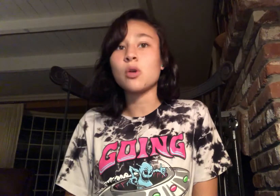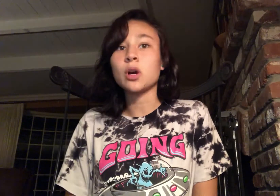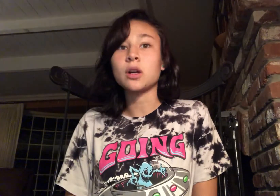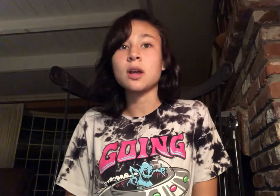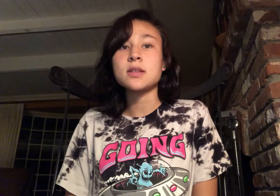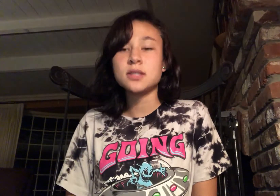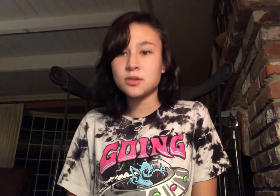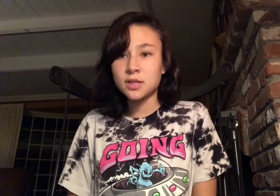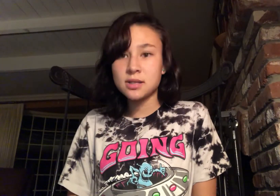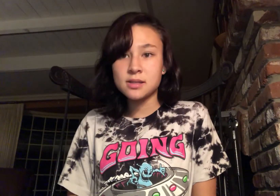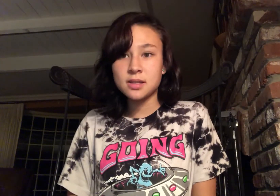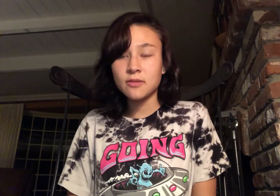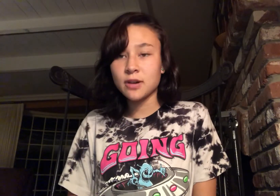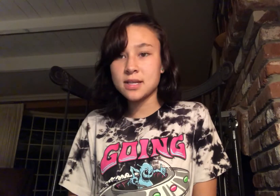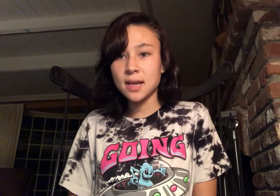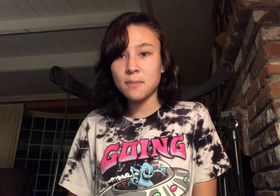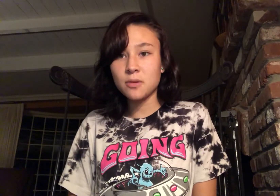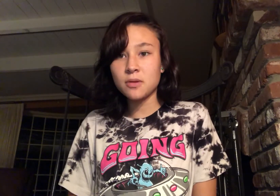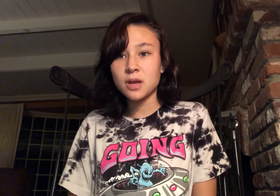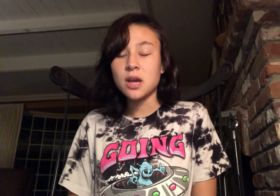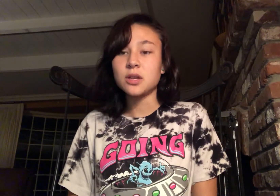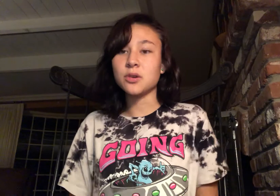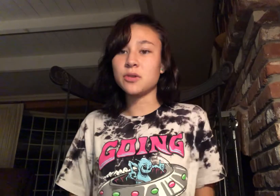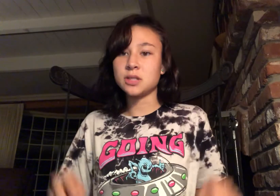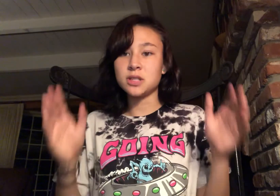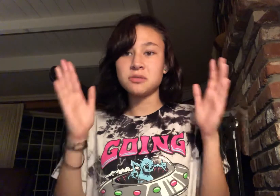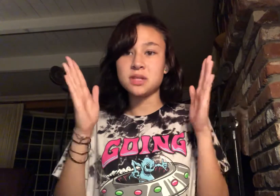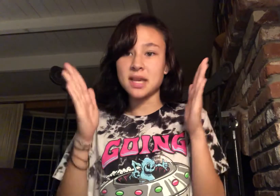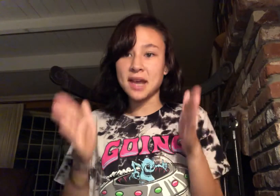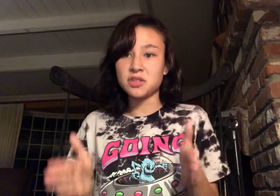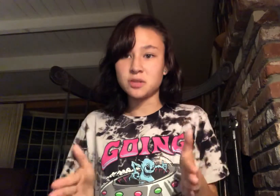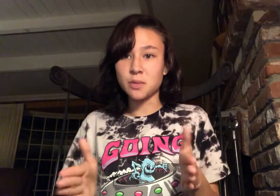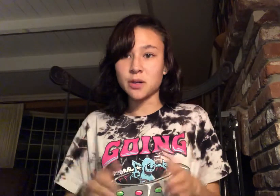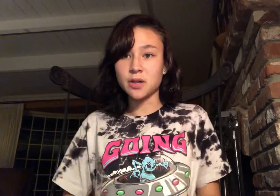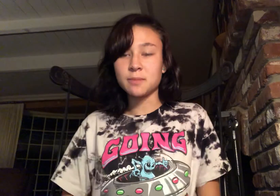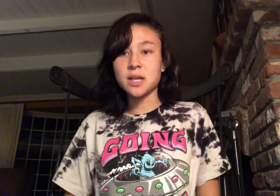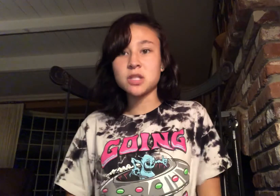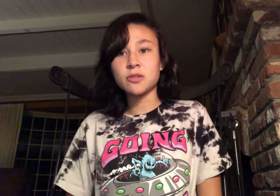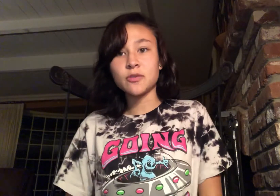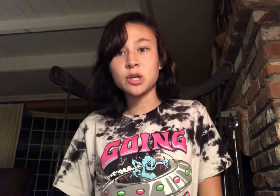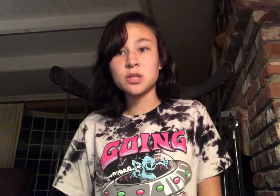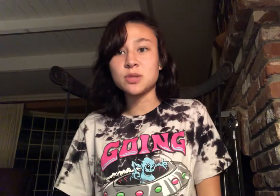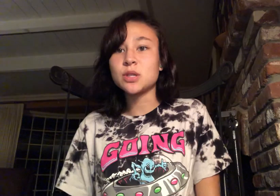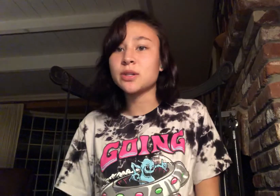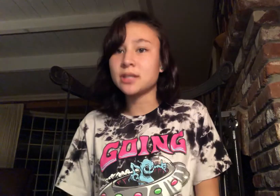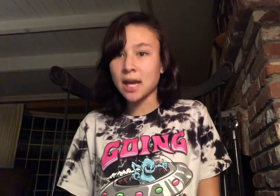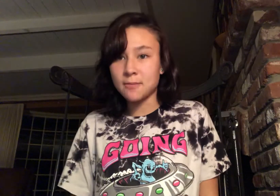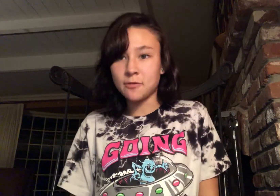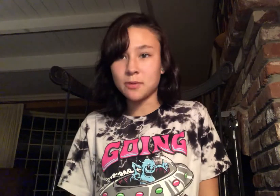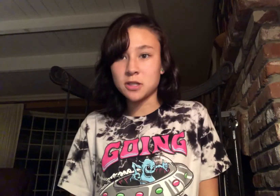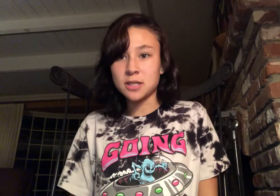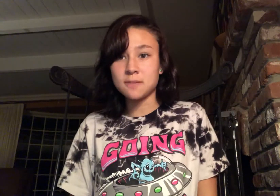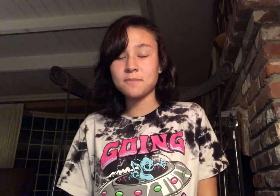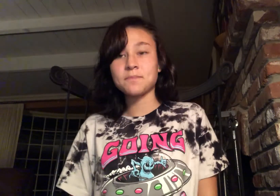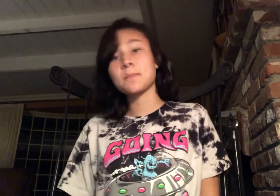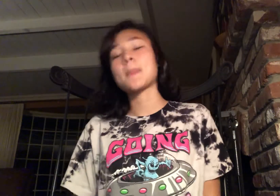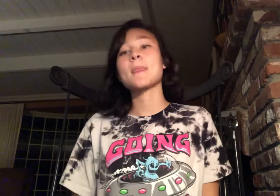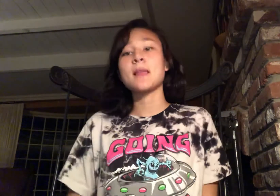or student, for example, you're going to use the agent marker because you're referring to a certain type of person.